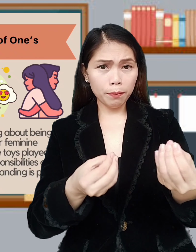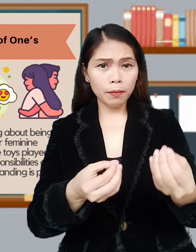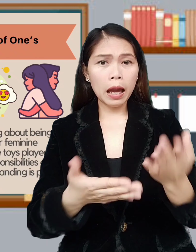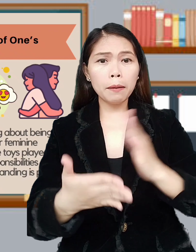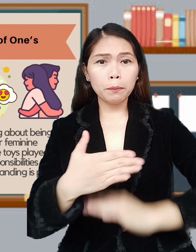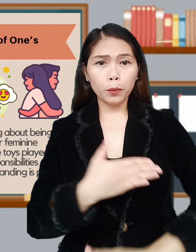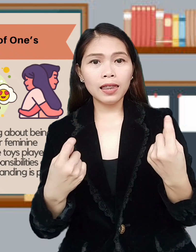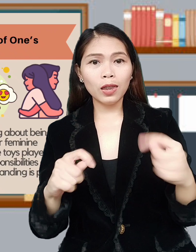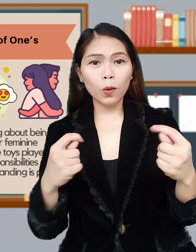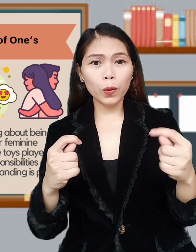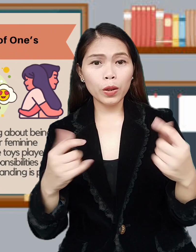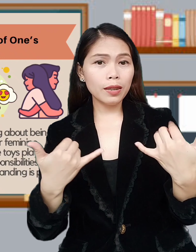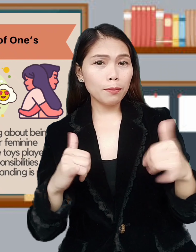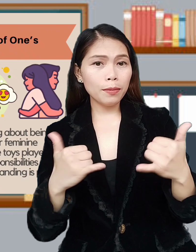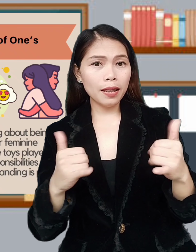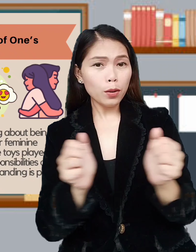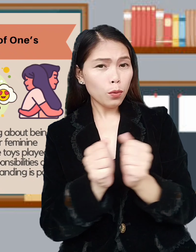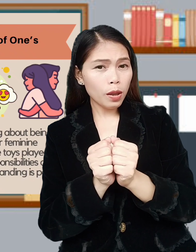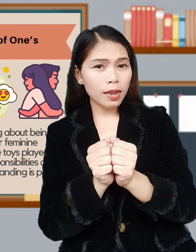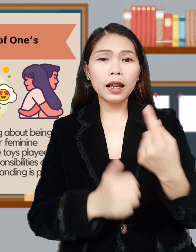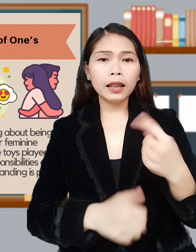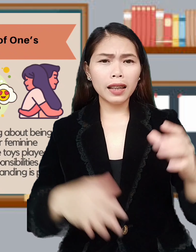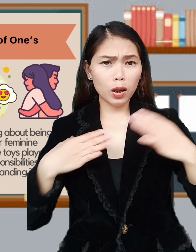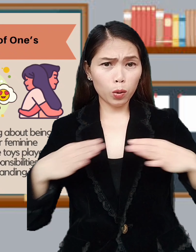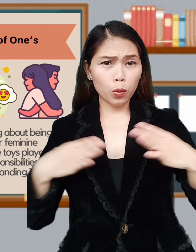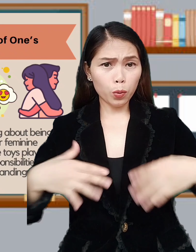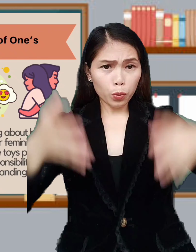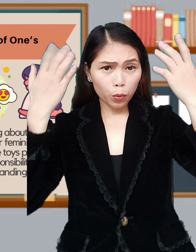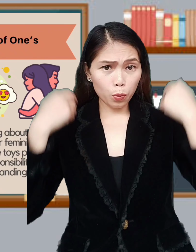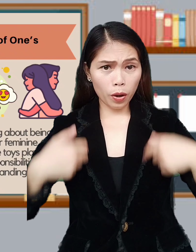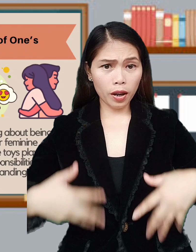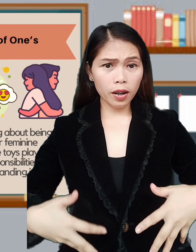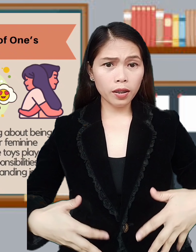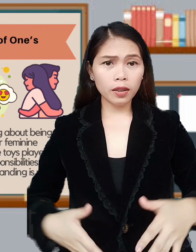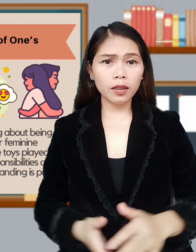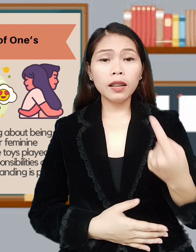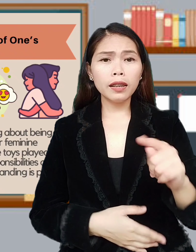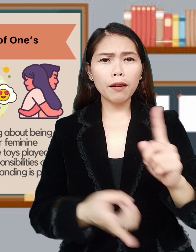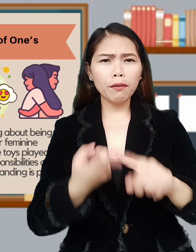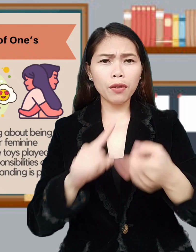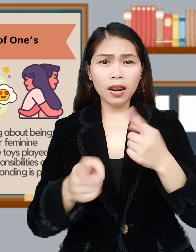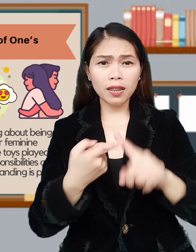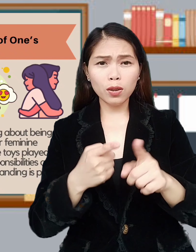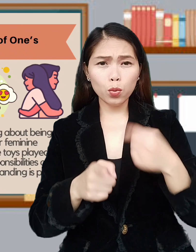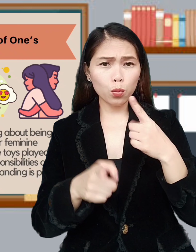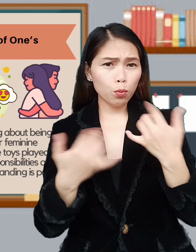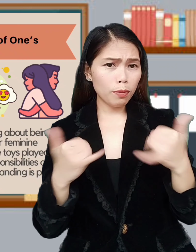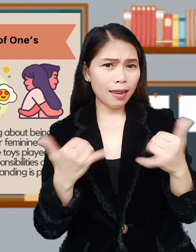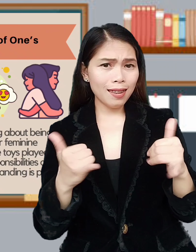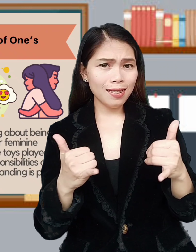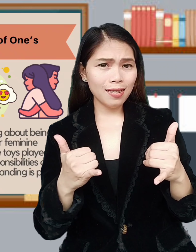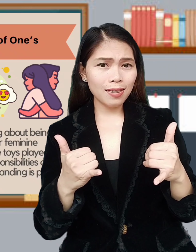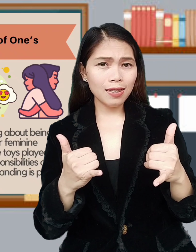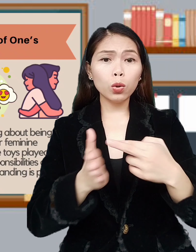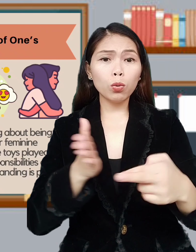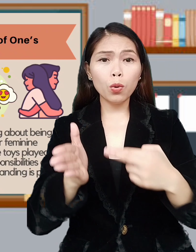name given at birth, the toy play with, the clothes worn, the friends play